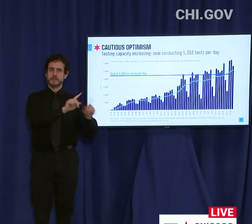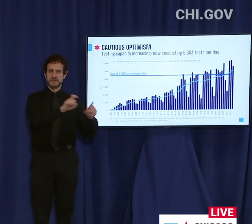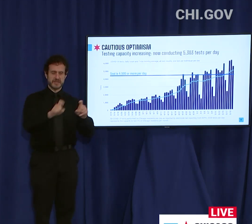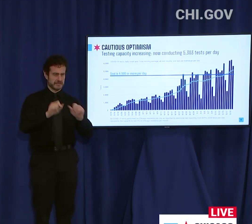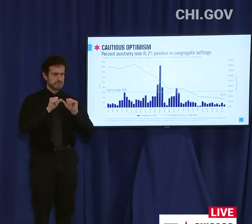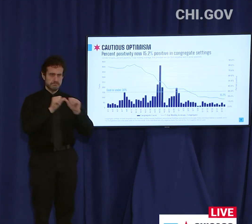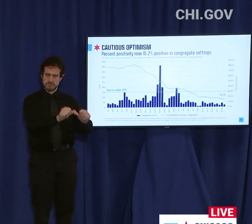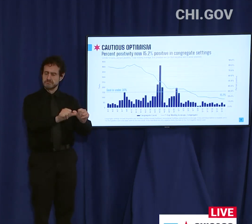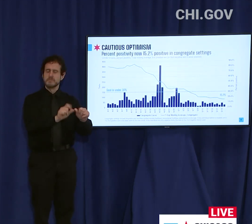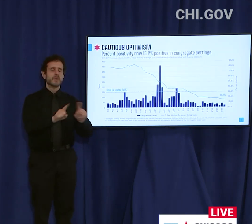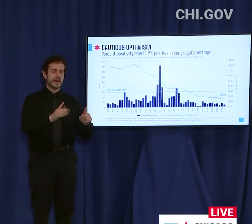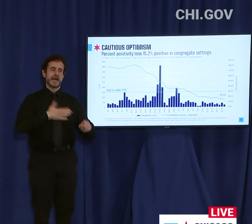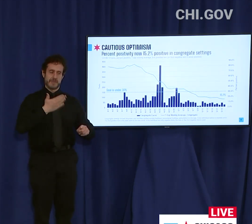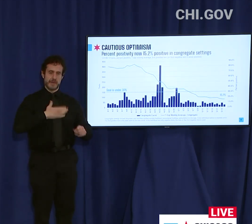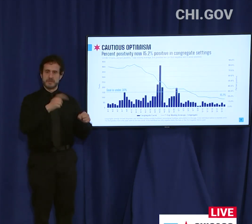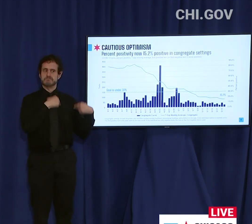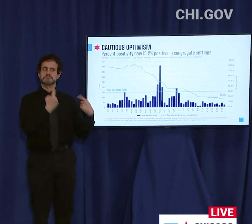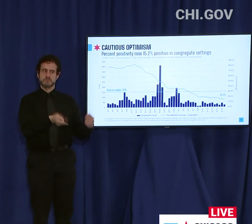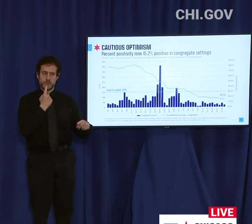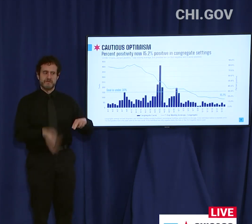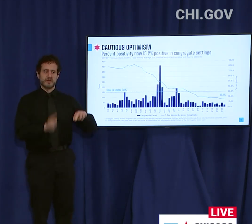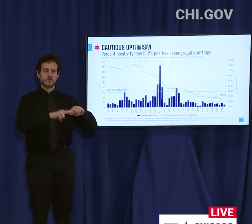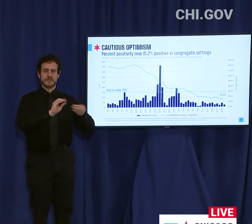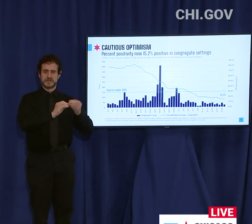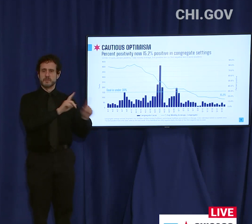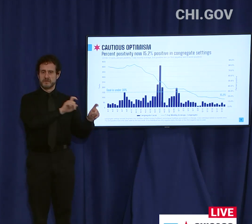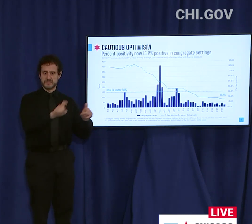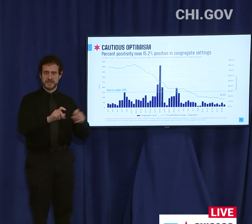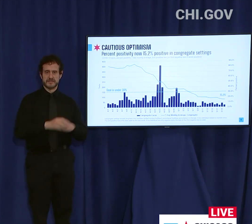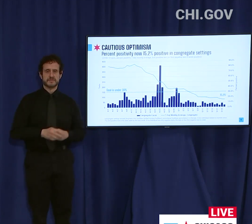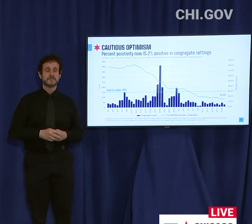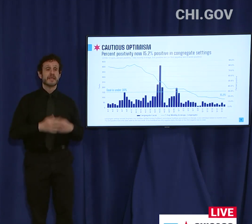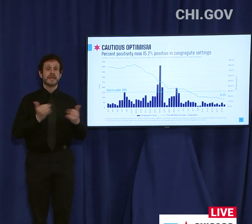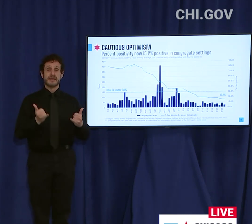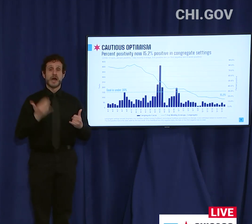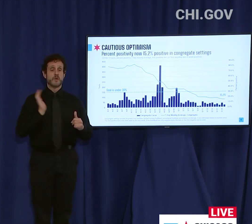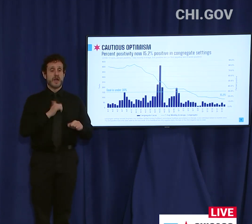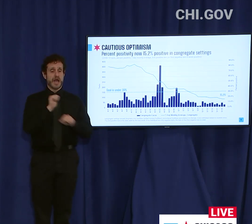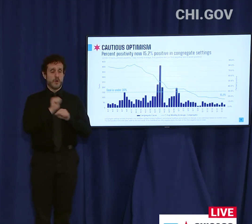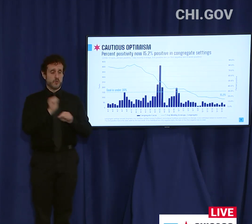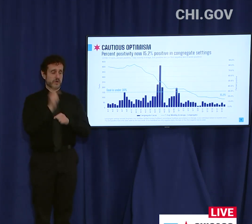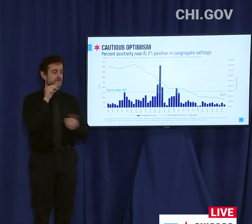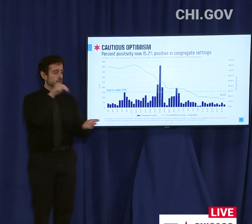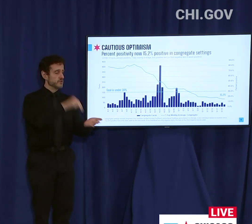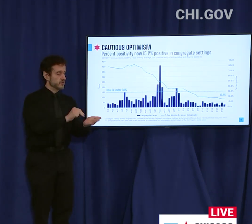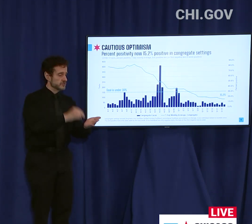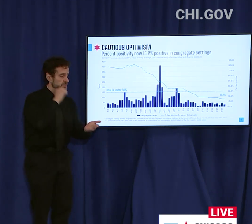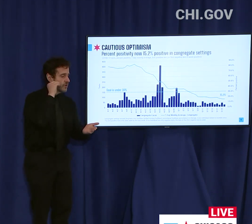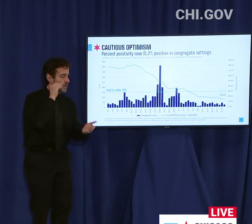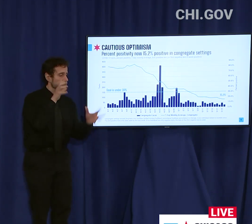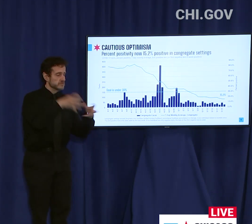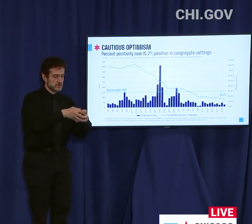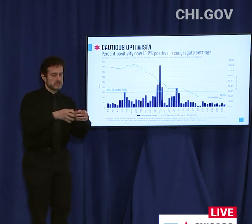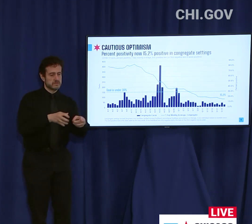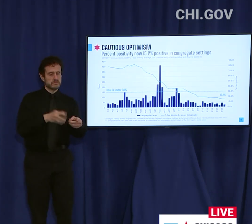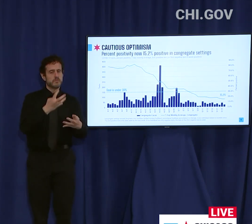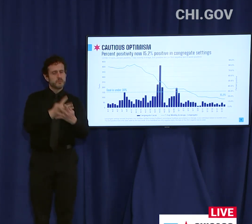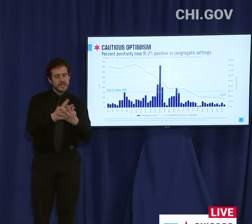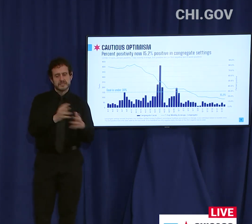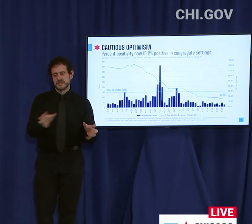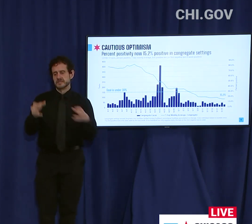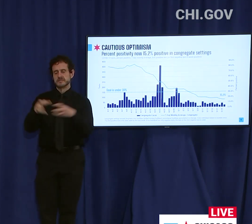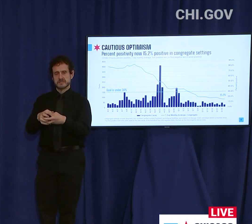that progress. Then we get to our congregate setting work. This, again, I'll remind you, is our percent positivity,